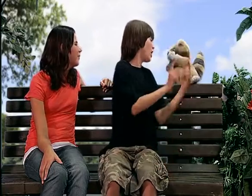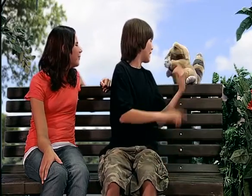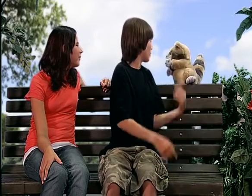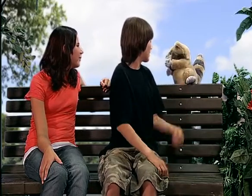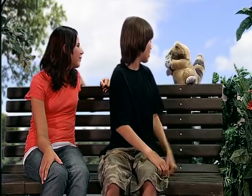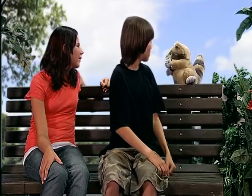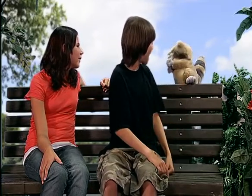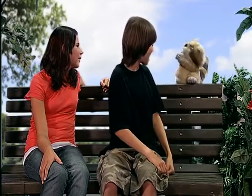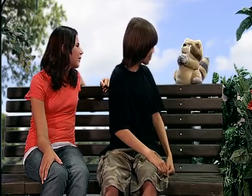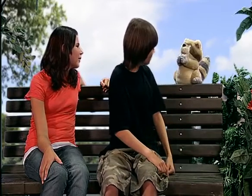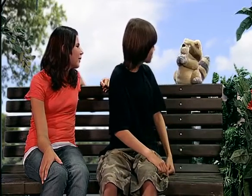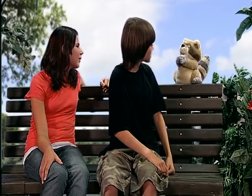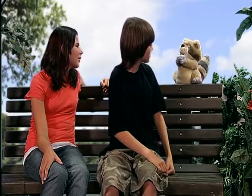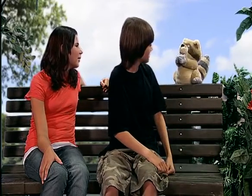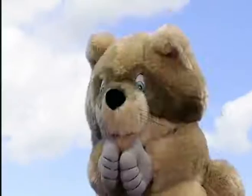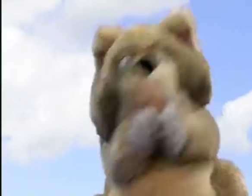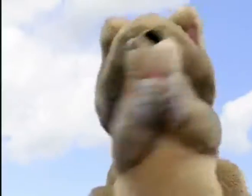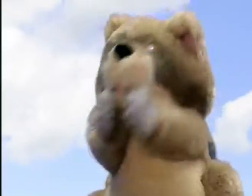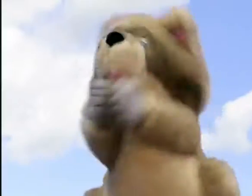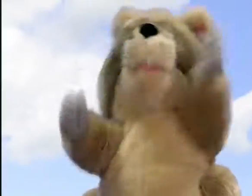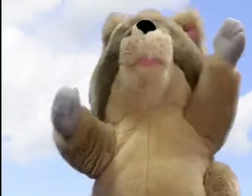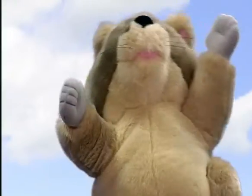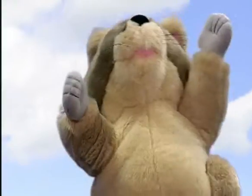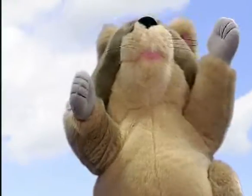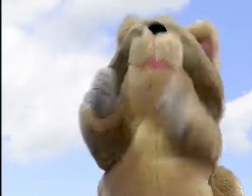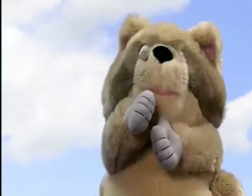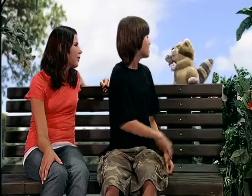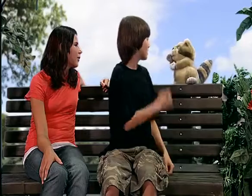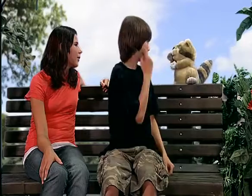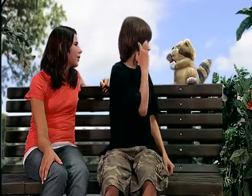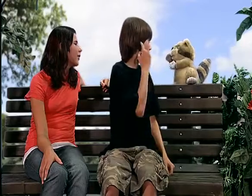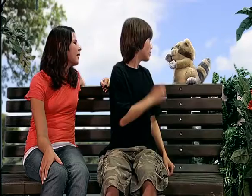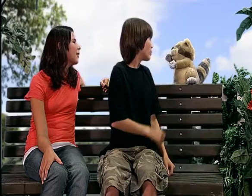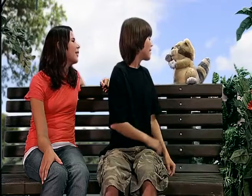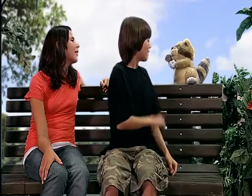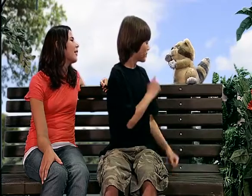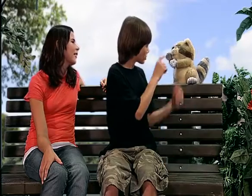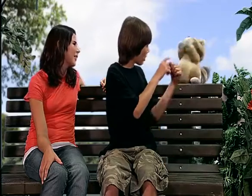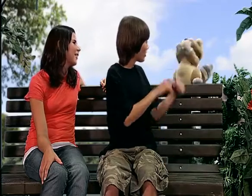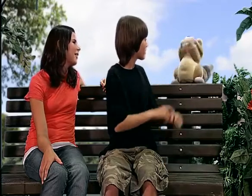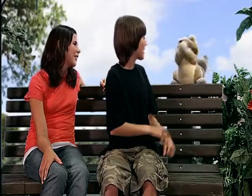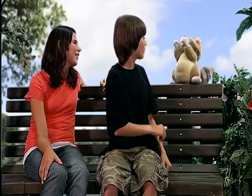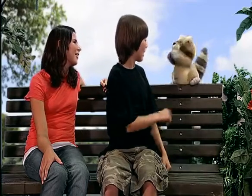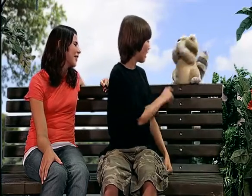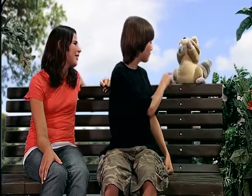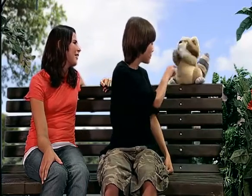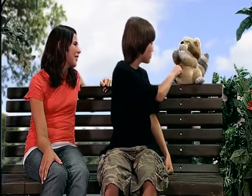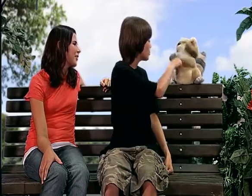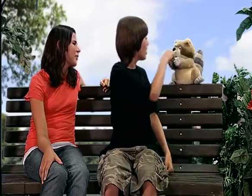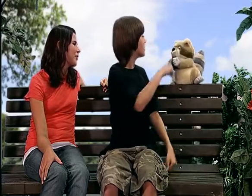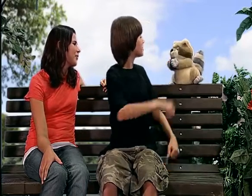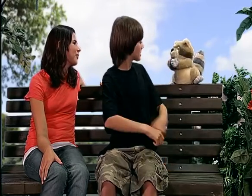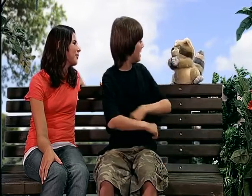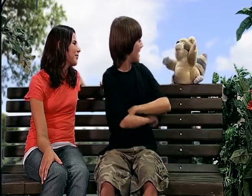how we count backwards. No? Listen, we have a song that will help you understand.